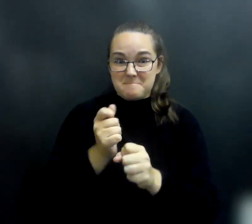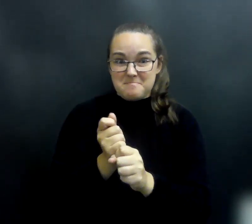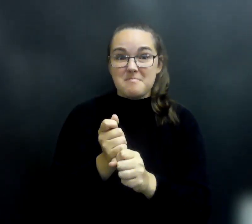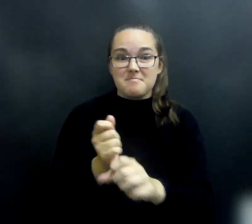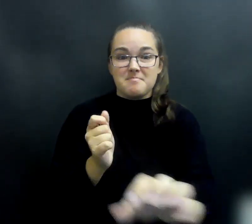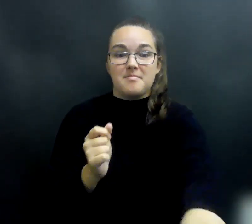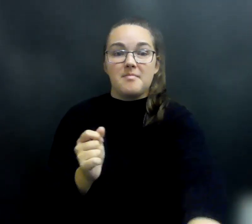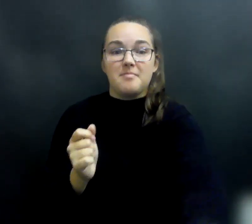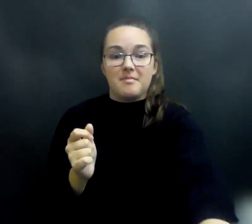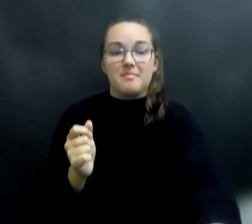own molds.